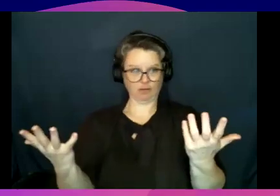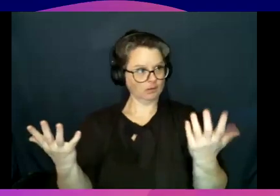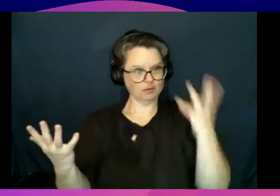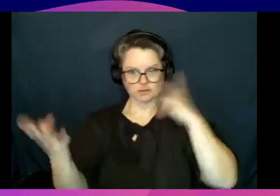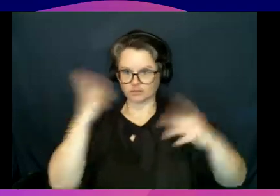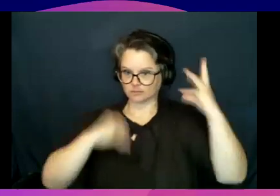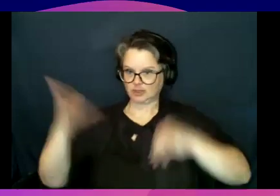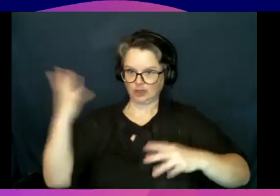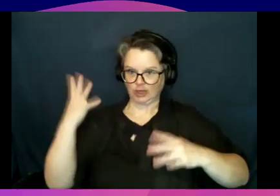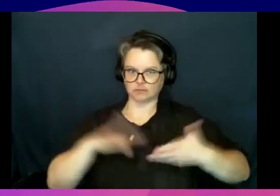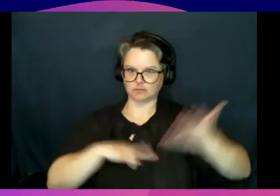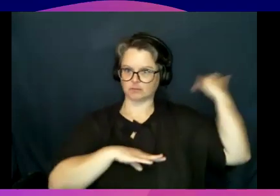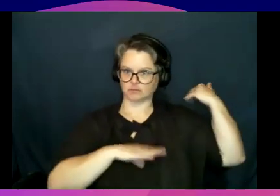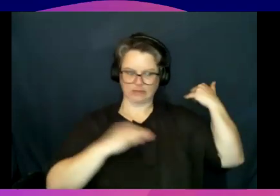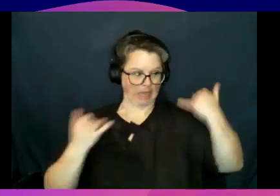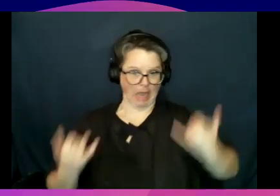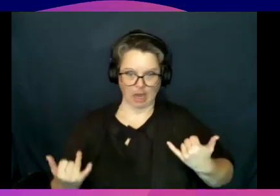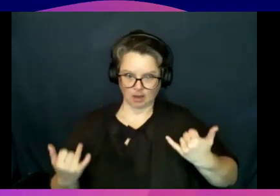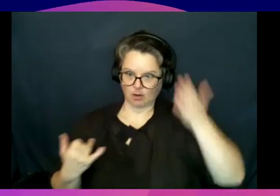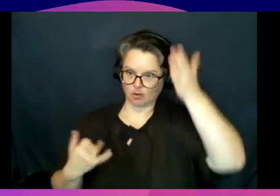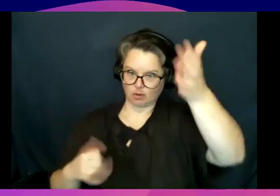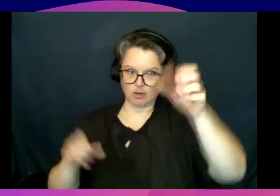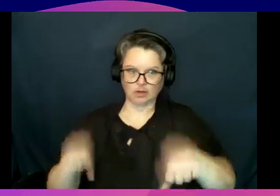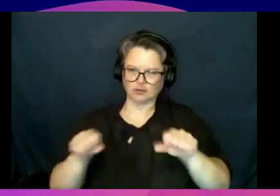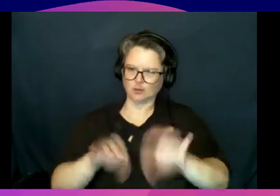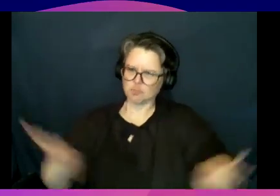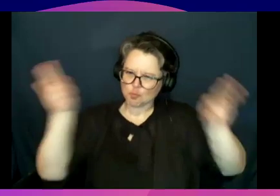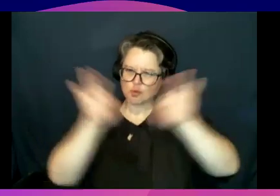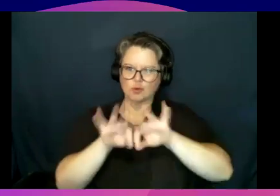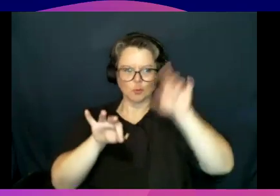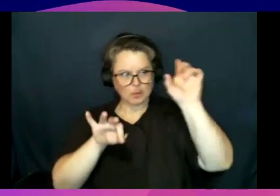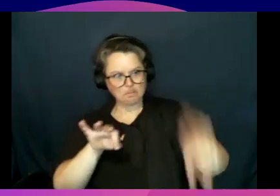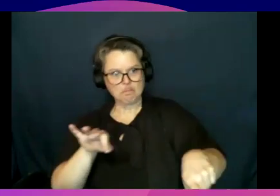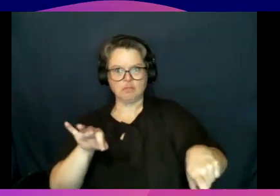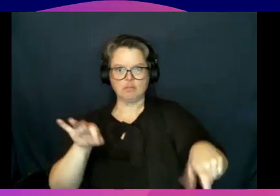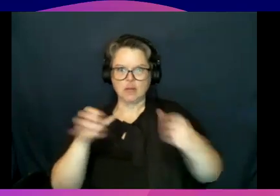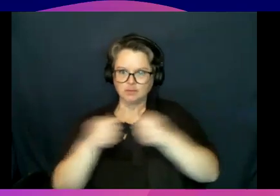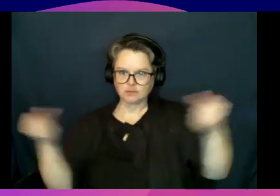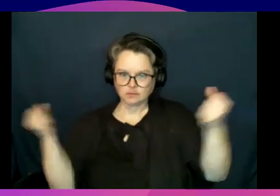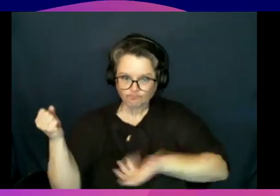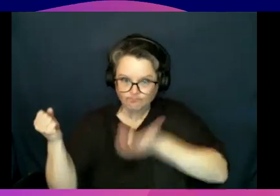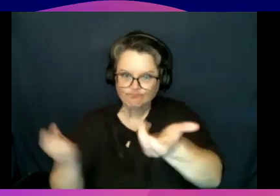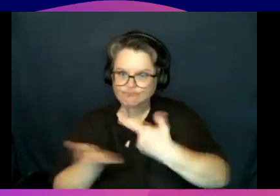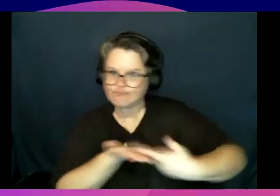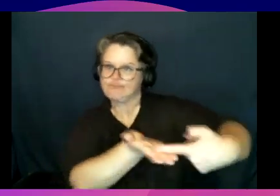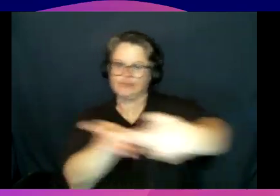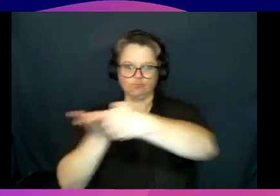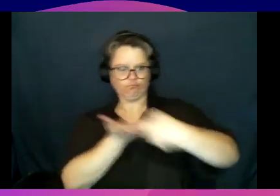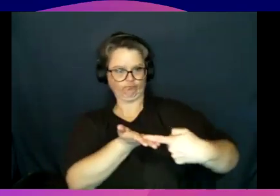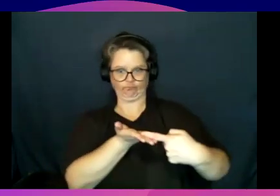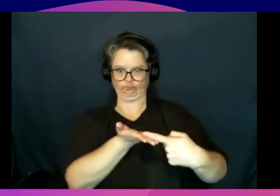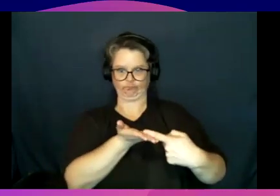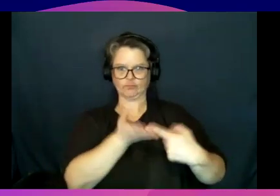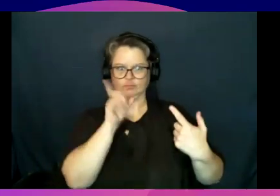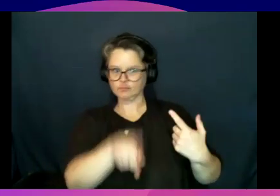talk about this and to think about well-being and supports from an organizational standpoint, from a systemic